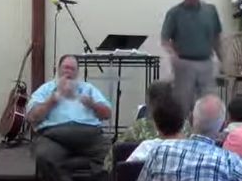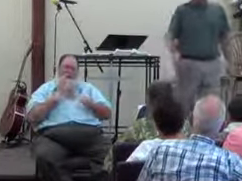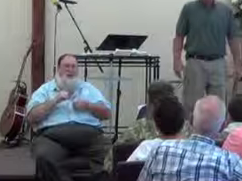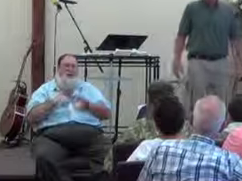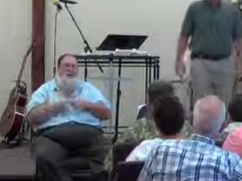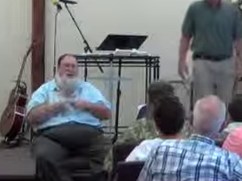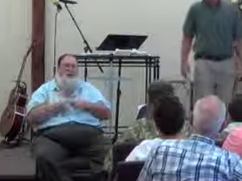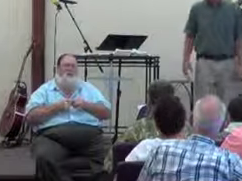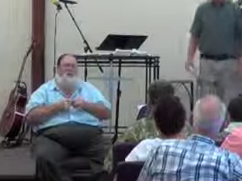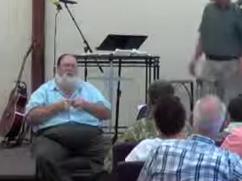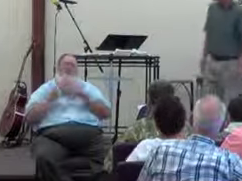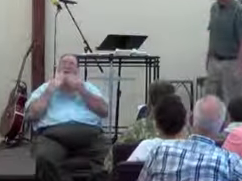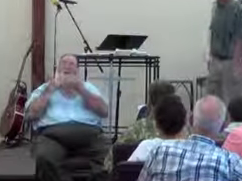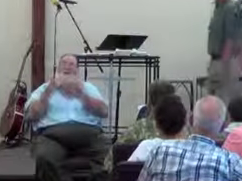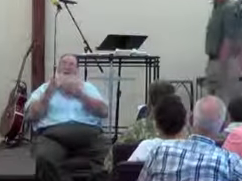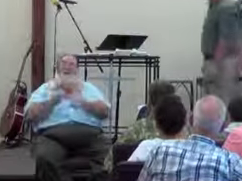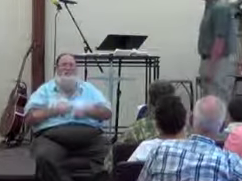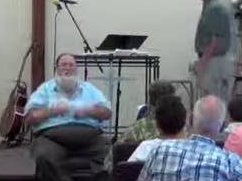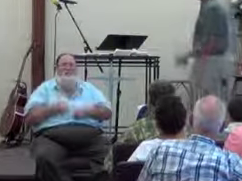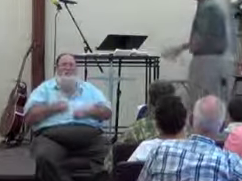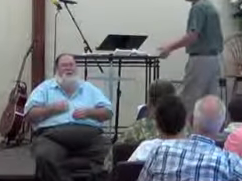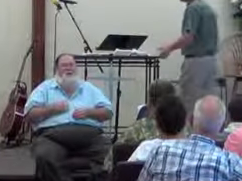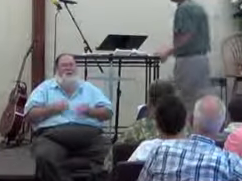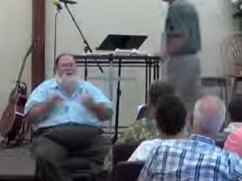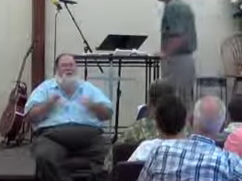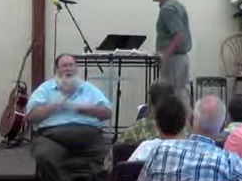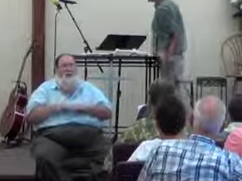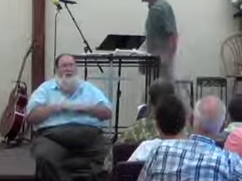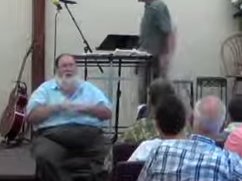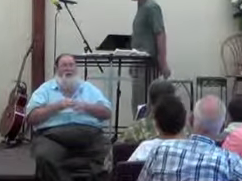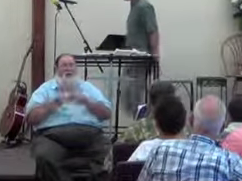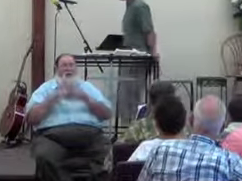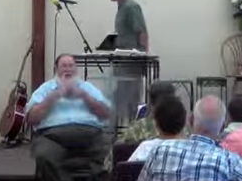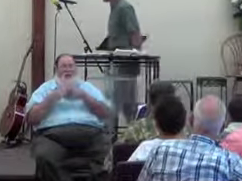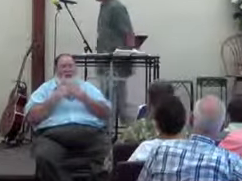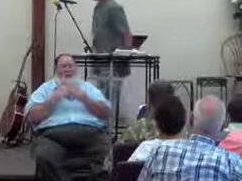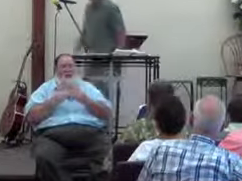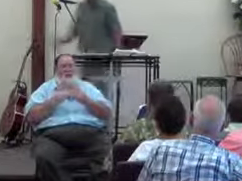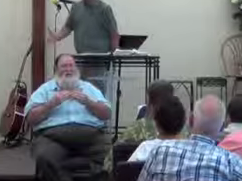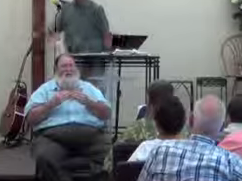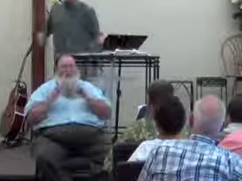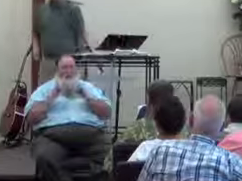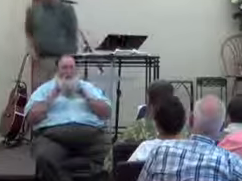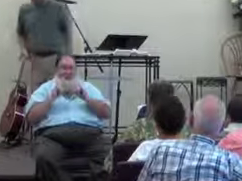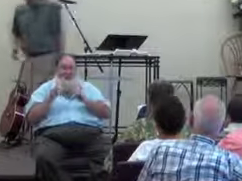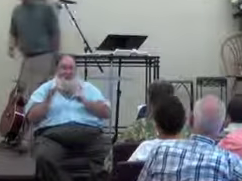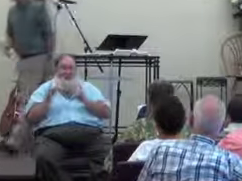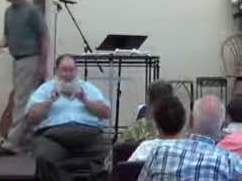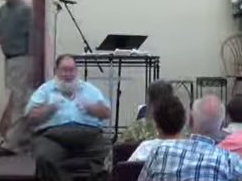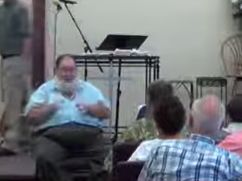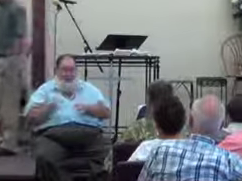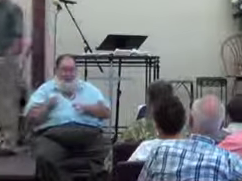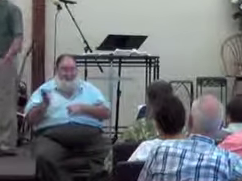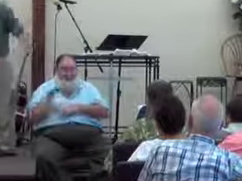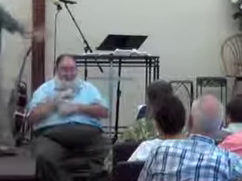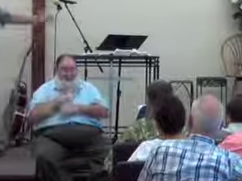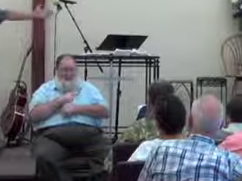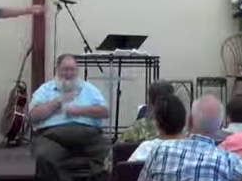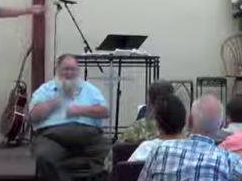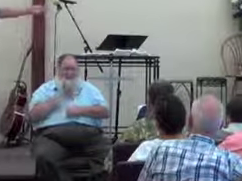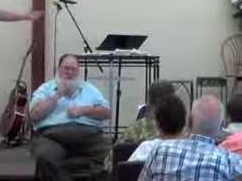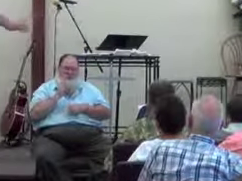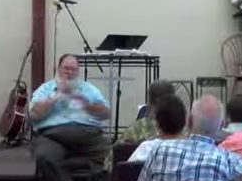Day. But that's all right. That's what the Lord laid on my heart because I think that we should be thankful. I think we should be thankful for our pastor and Karen and in this church. And as